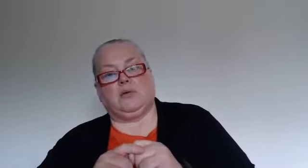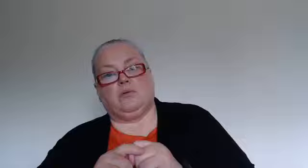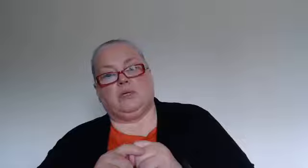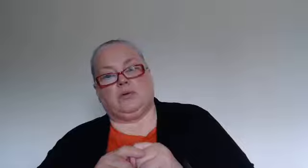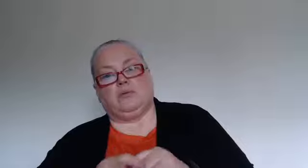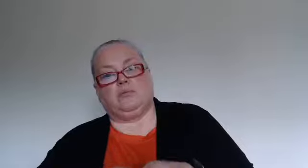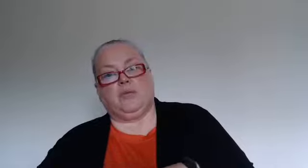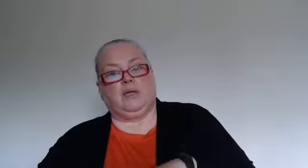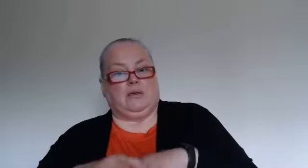So,